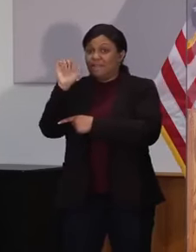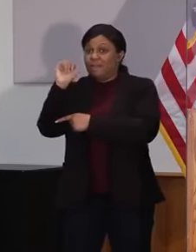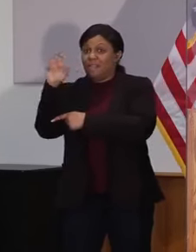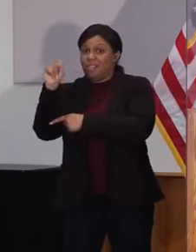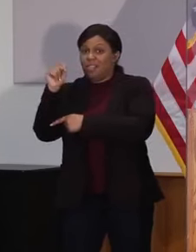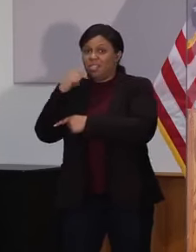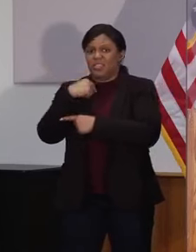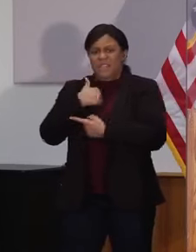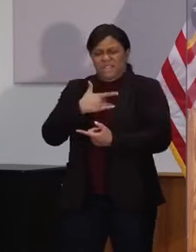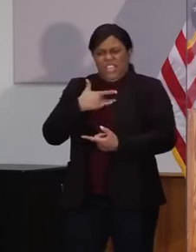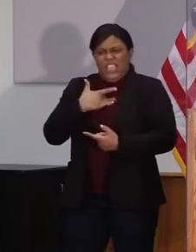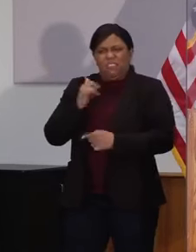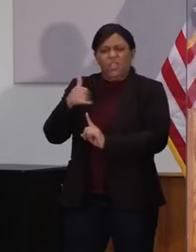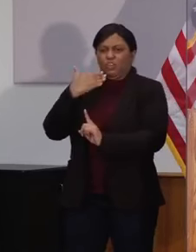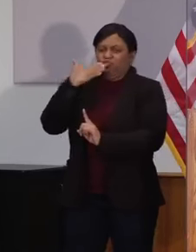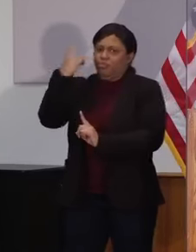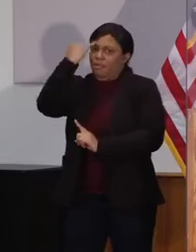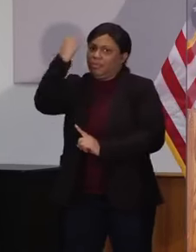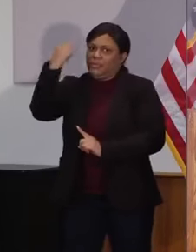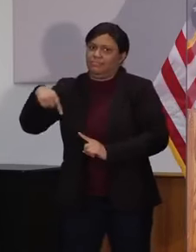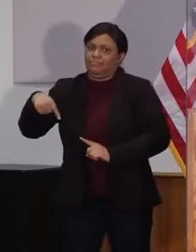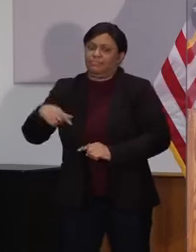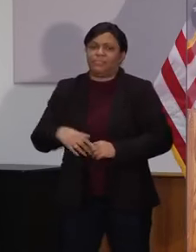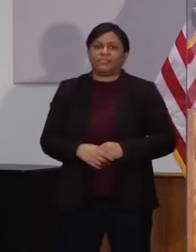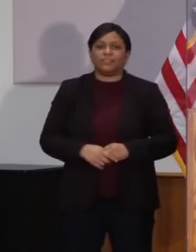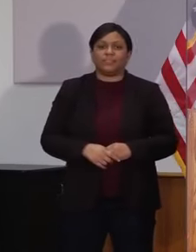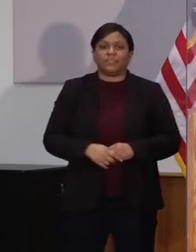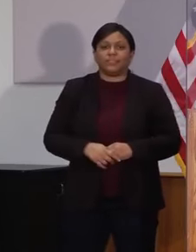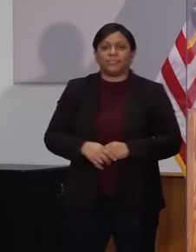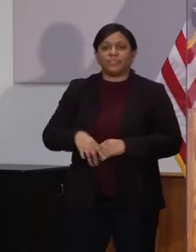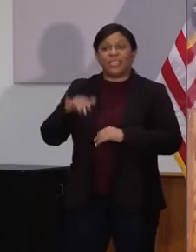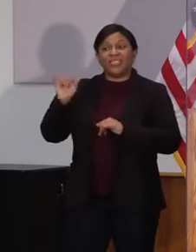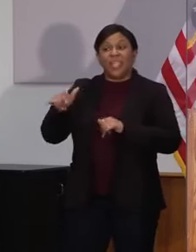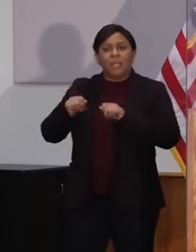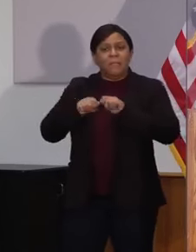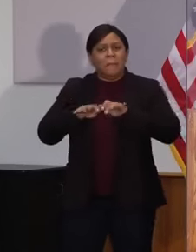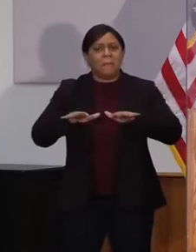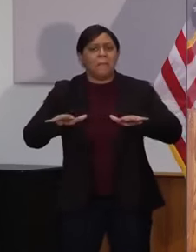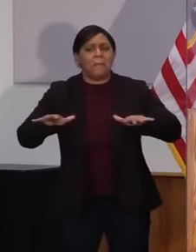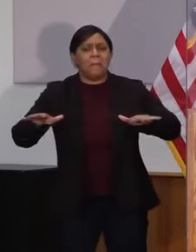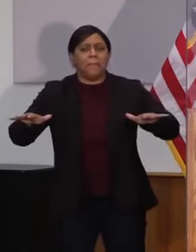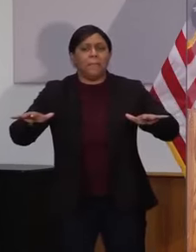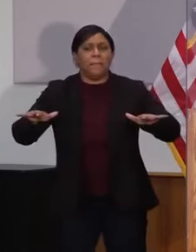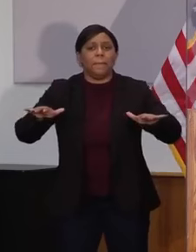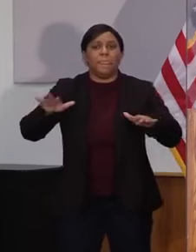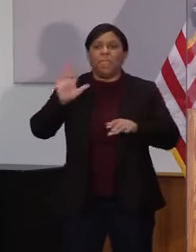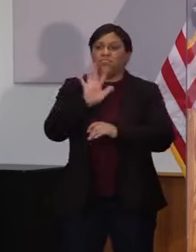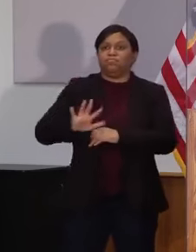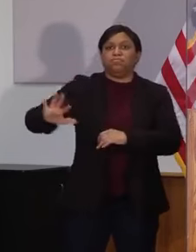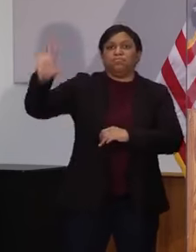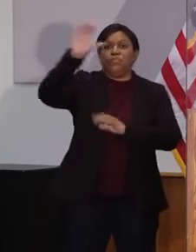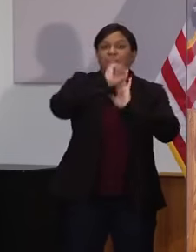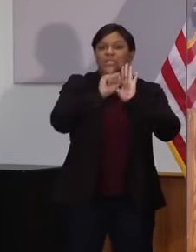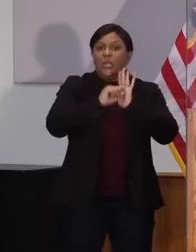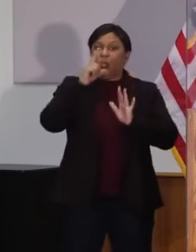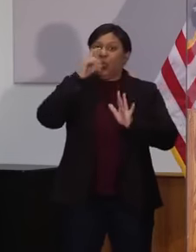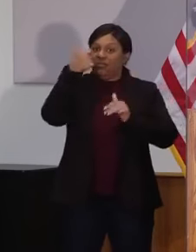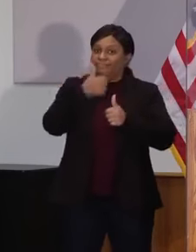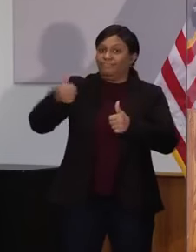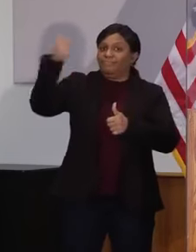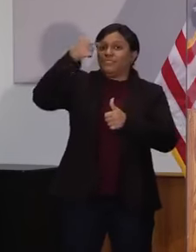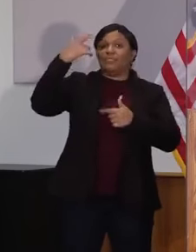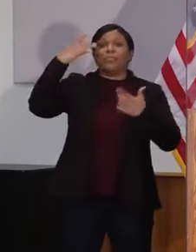good idea. And I think that message is also percolating out there in departments all over the state who are making the decision about, yes, I